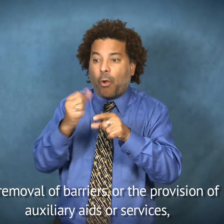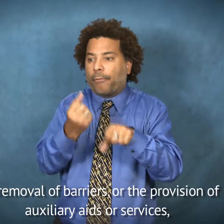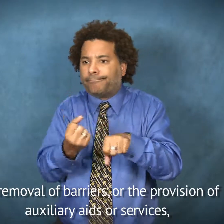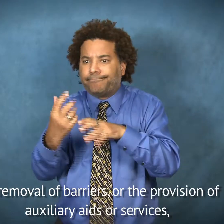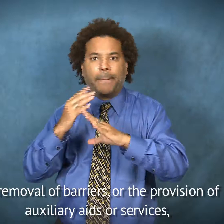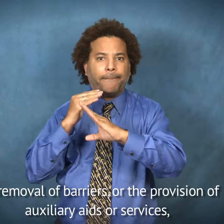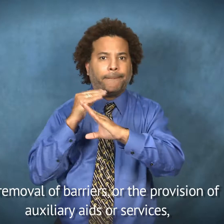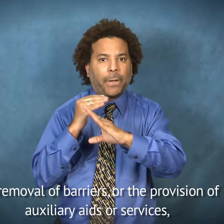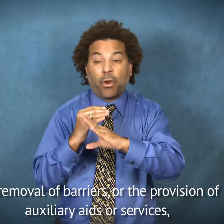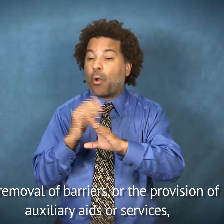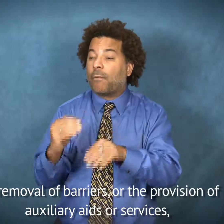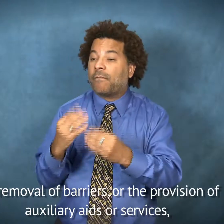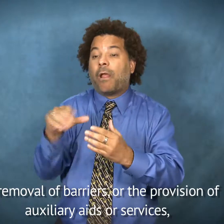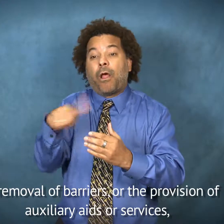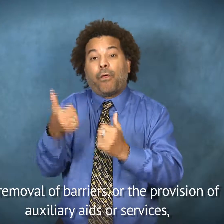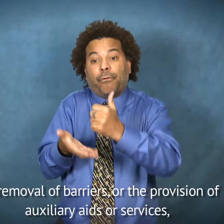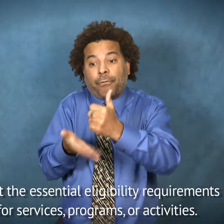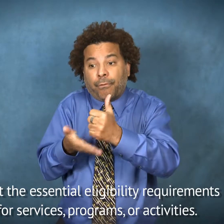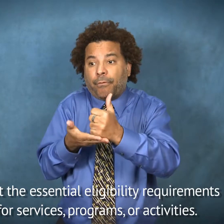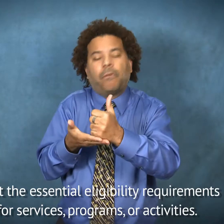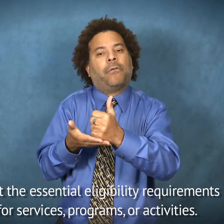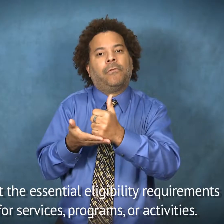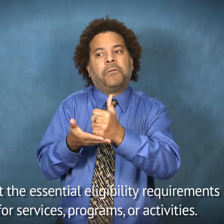of auxiliary aids or services, meet the essential